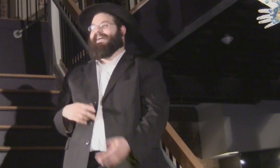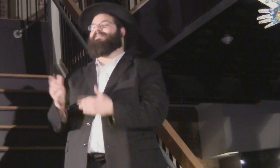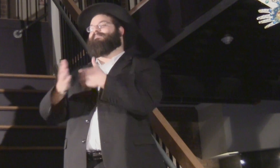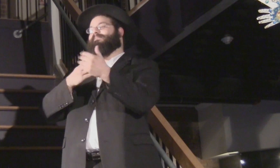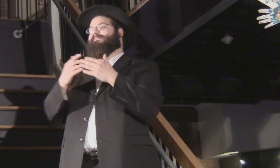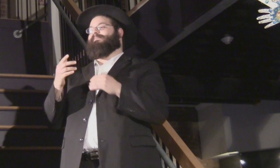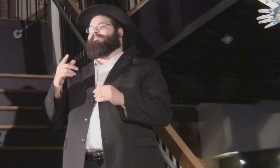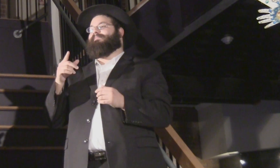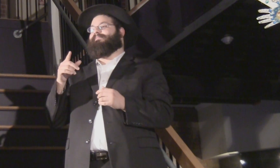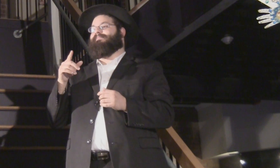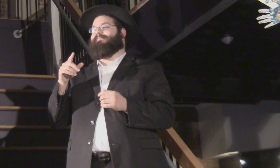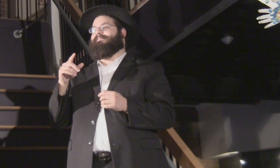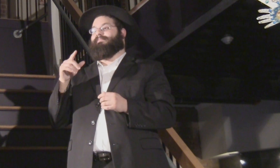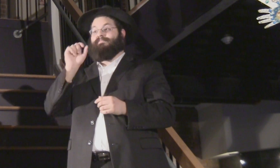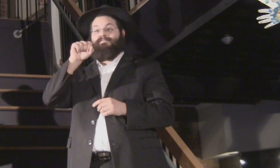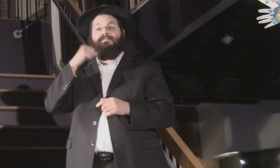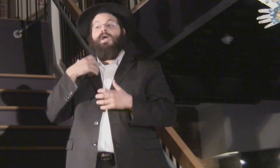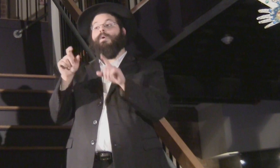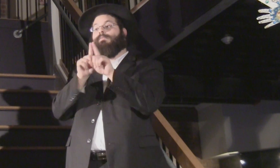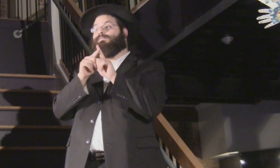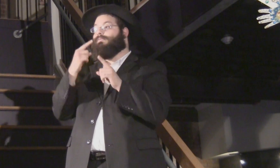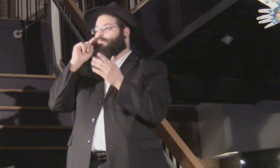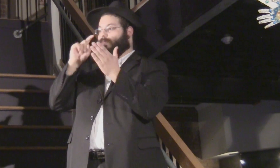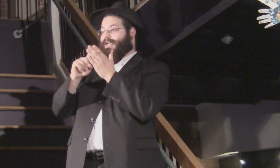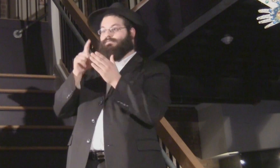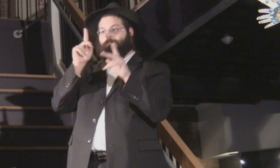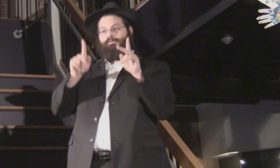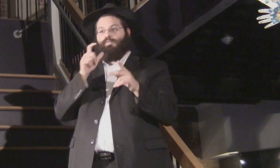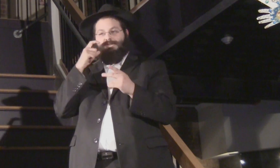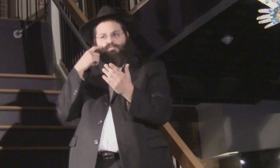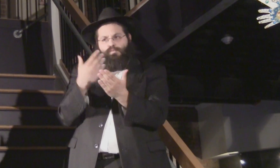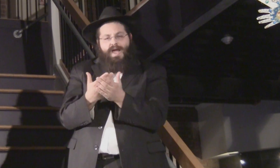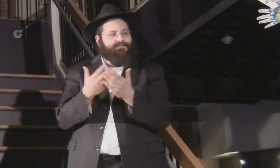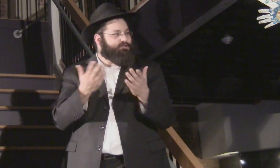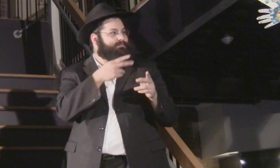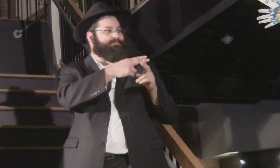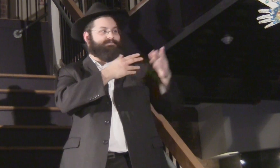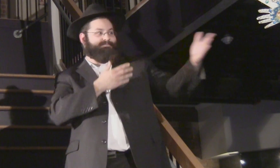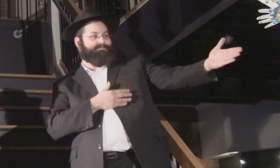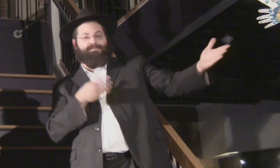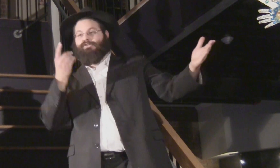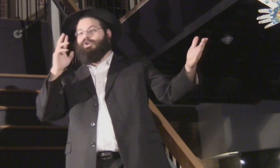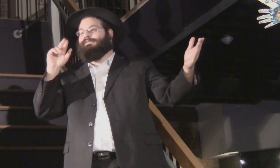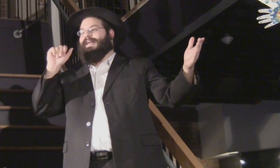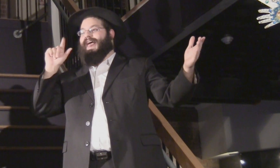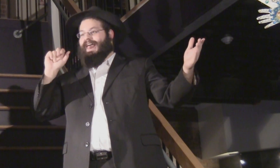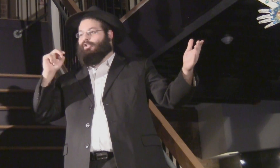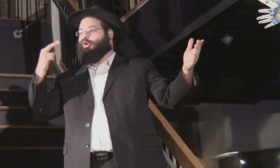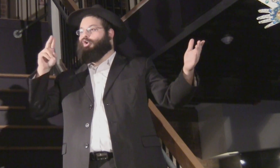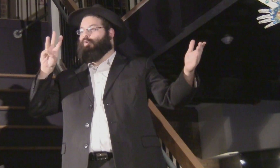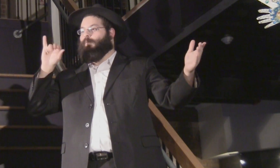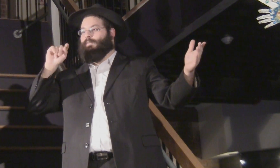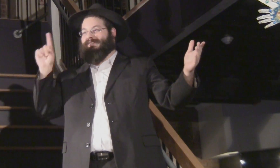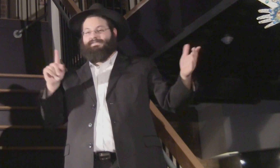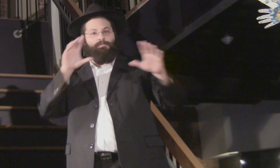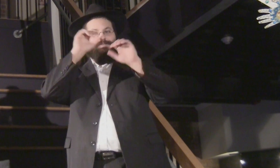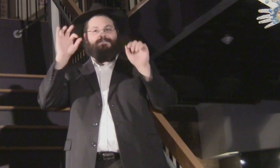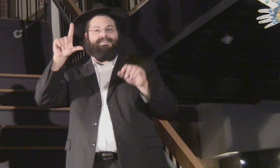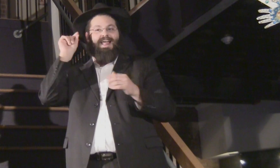answer that. Okay. Yeah, really, I want to also recognize a person who just arrived, Dr. Alan